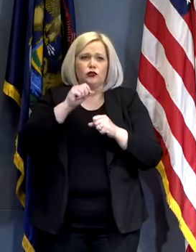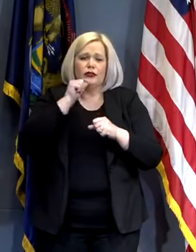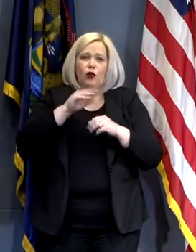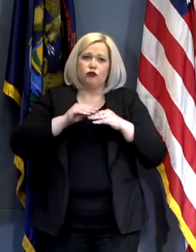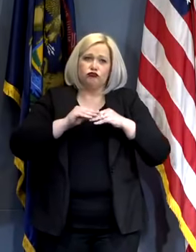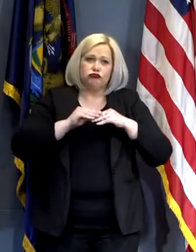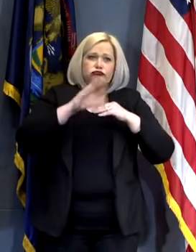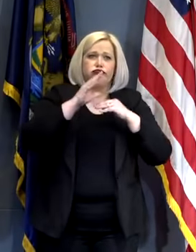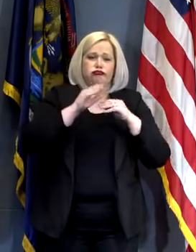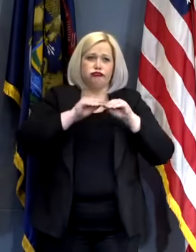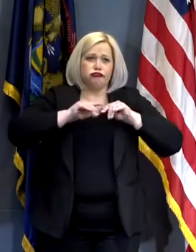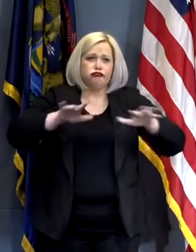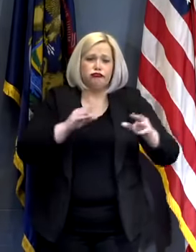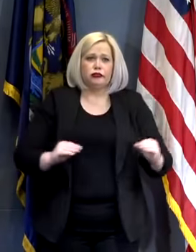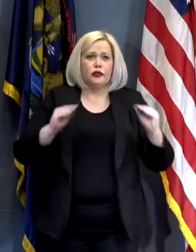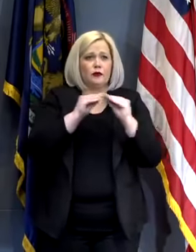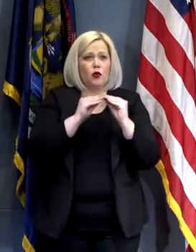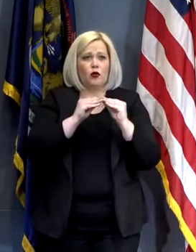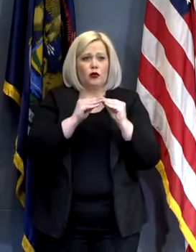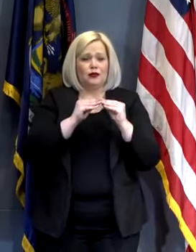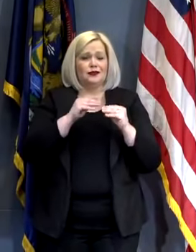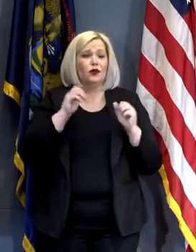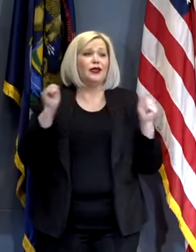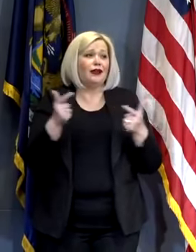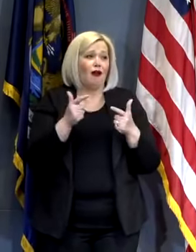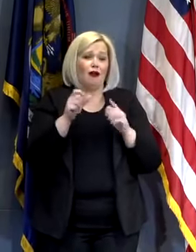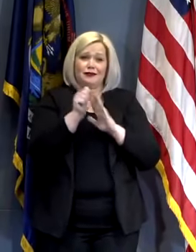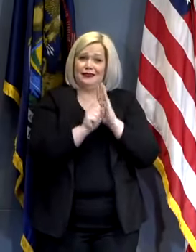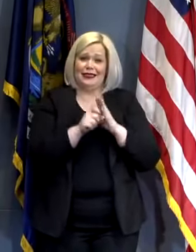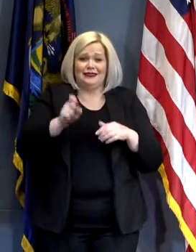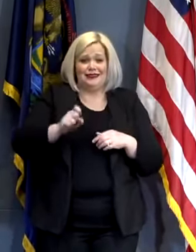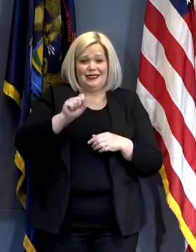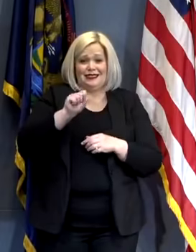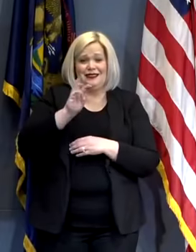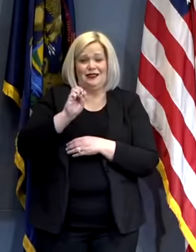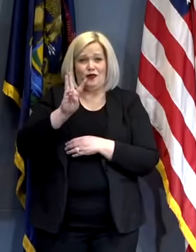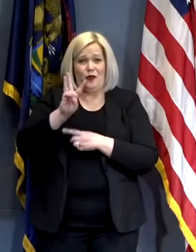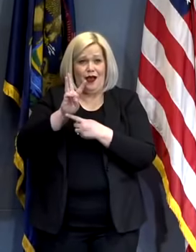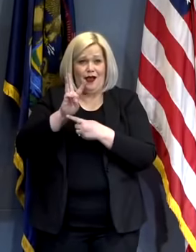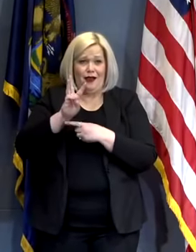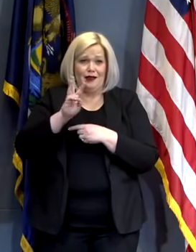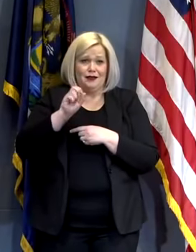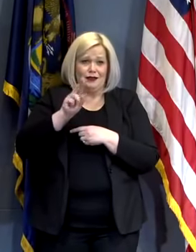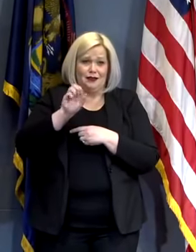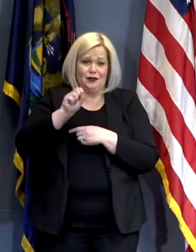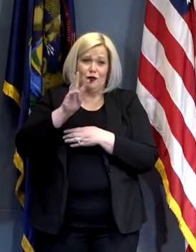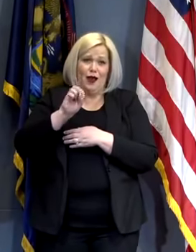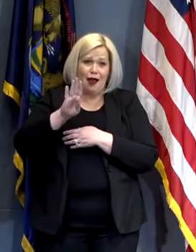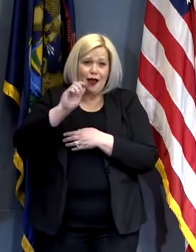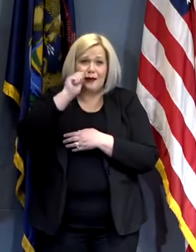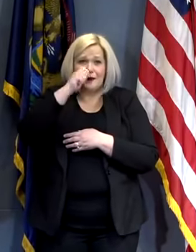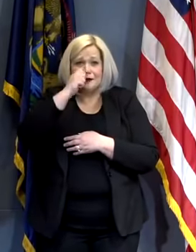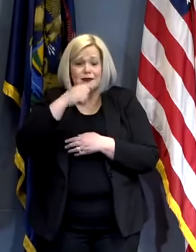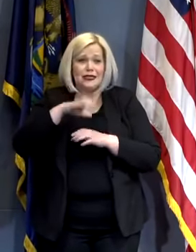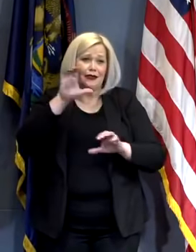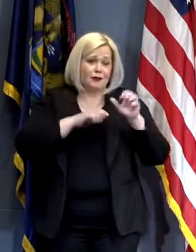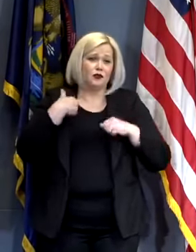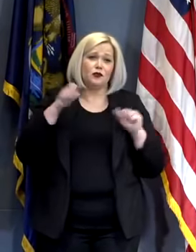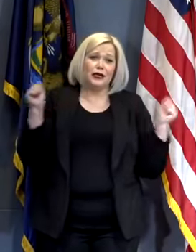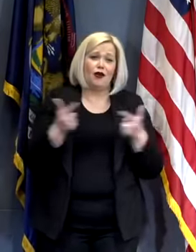of our economy. And so we're all needing swabs. We're all needing the reagents. And so that was a big part of the call. And then what